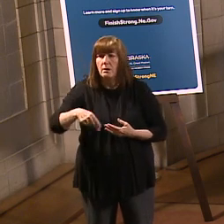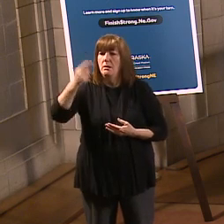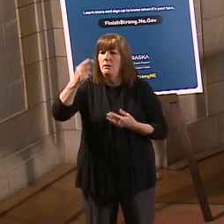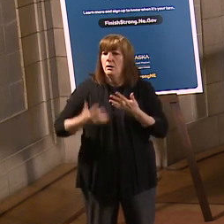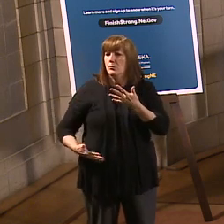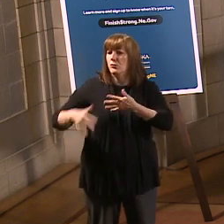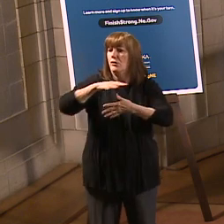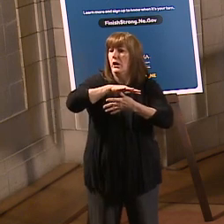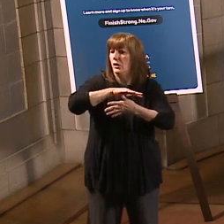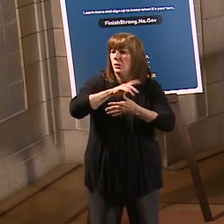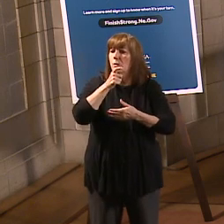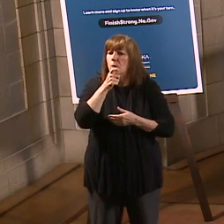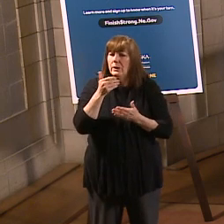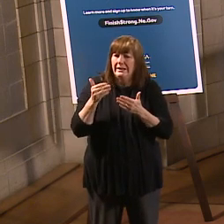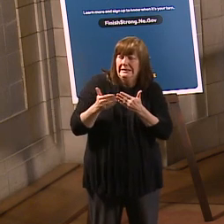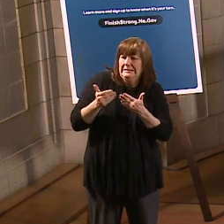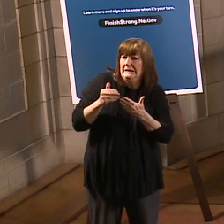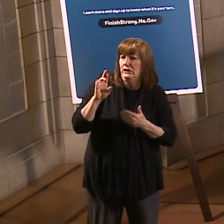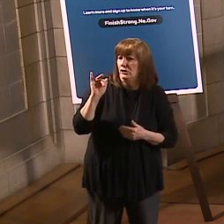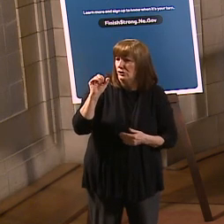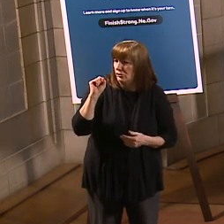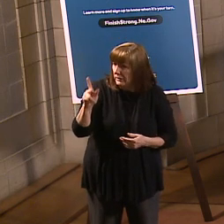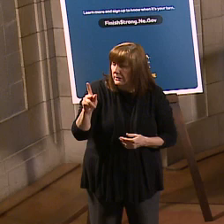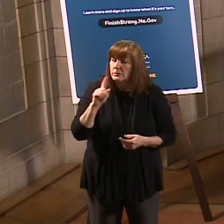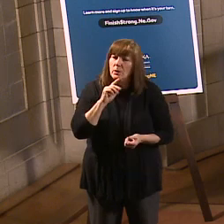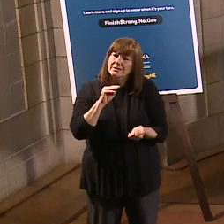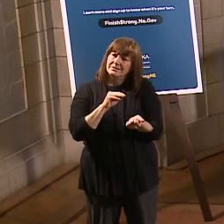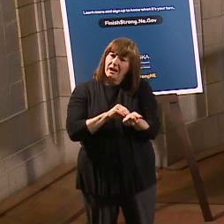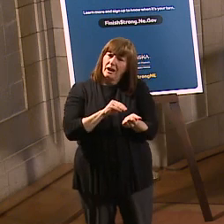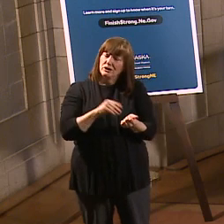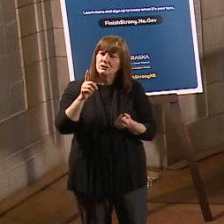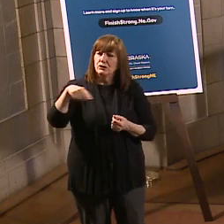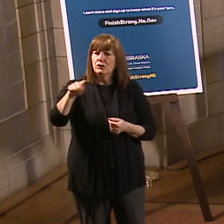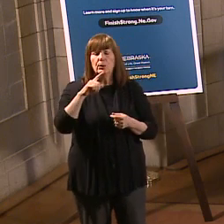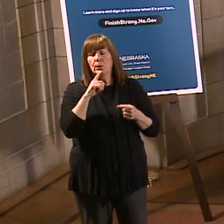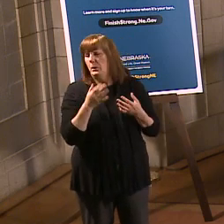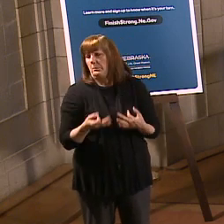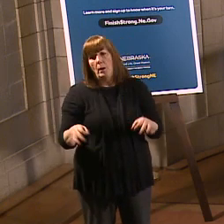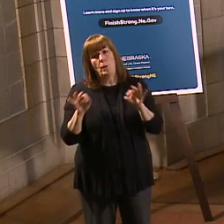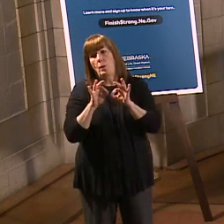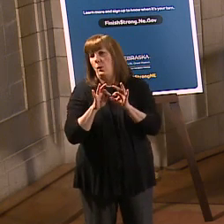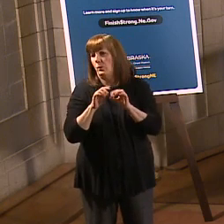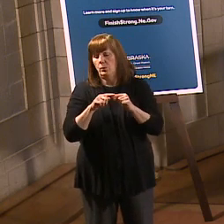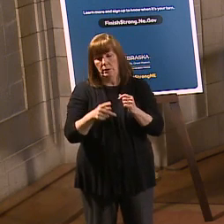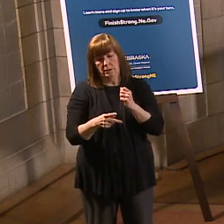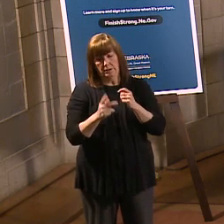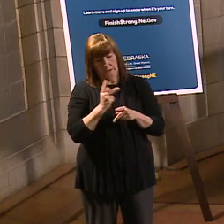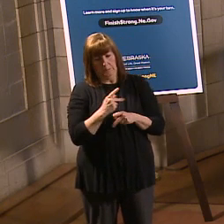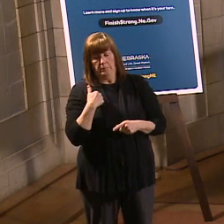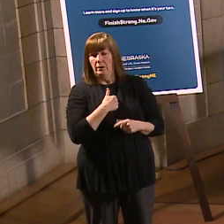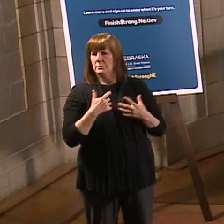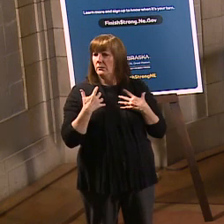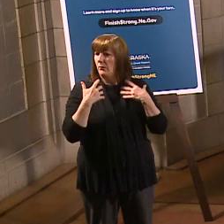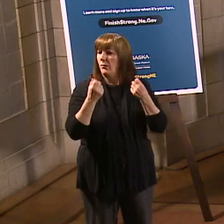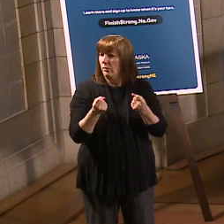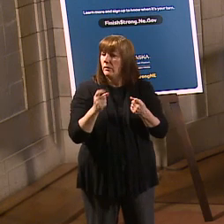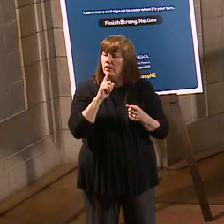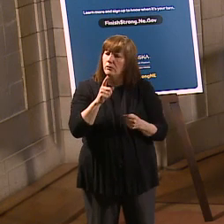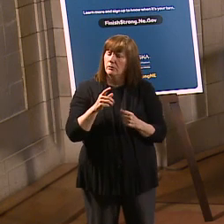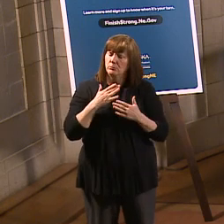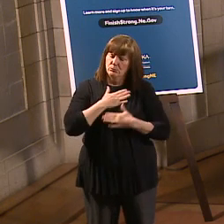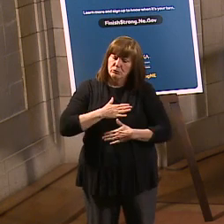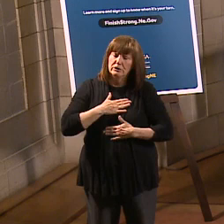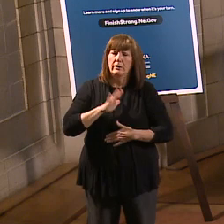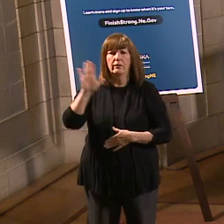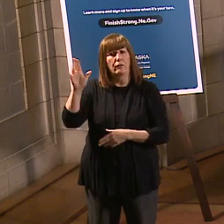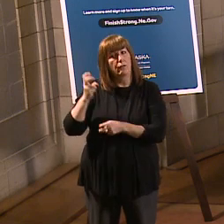priority, who's the most at risk. So our doctors play a vital role in keeping us healthy, and we very much appreciate all their hard work that they do